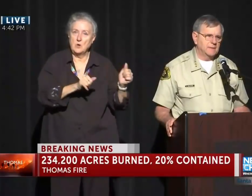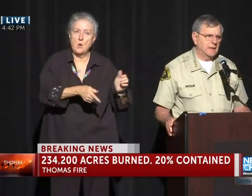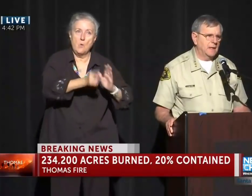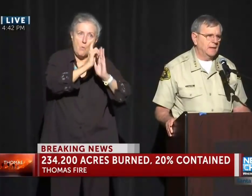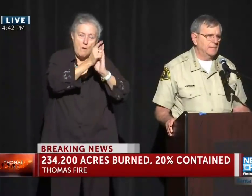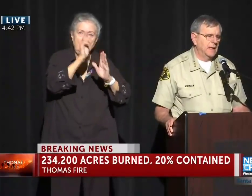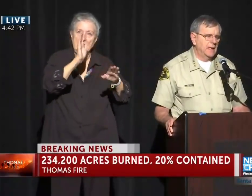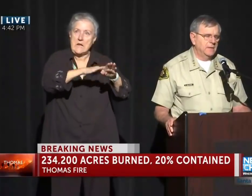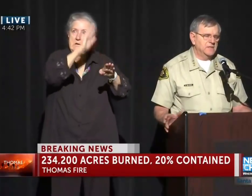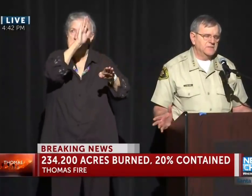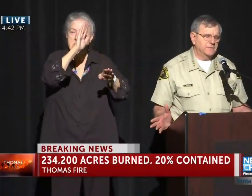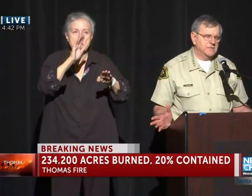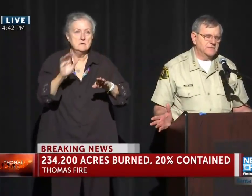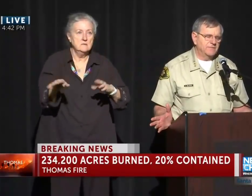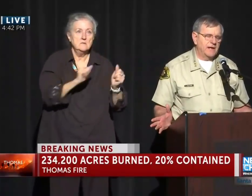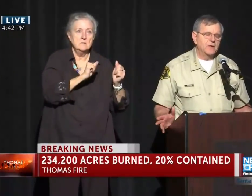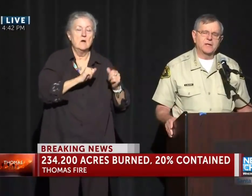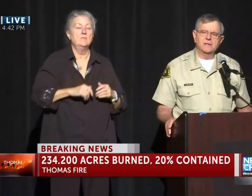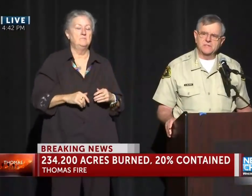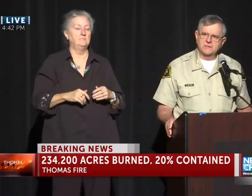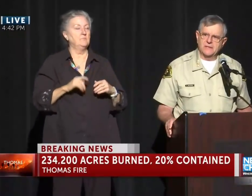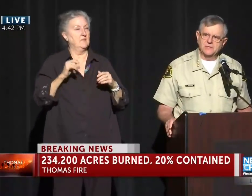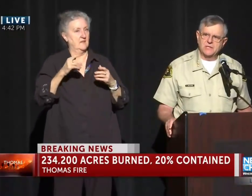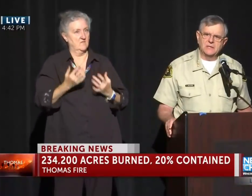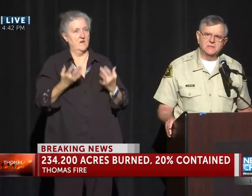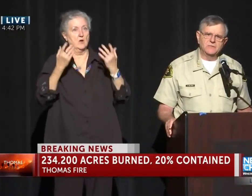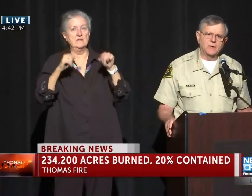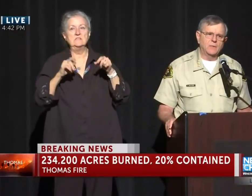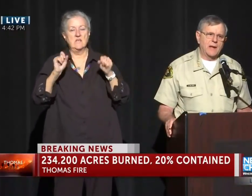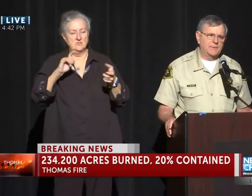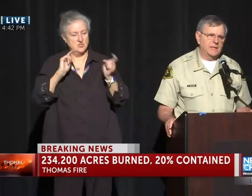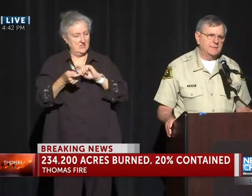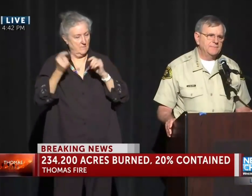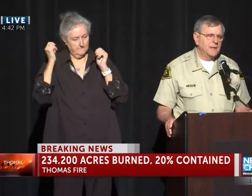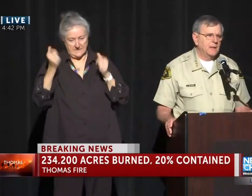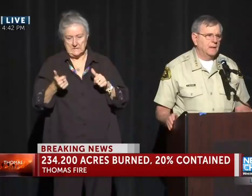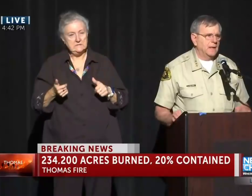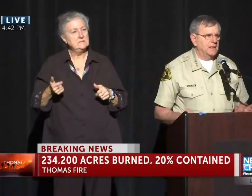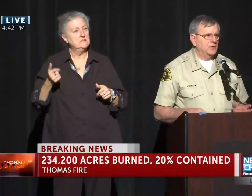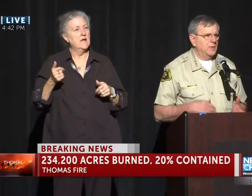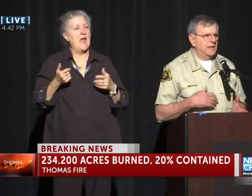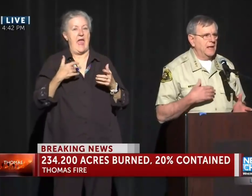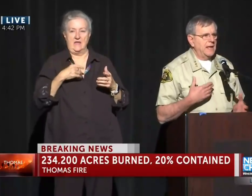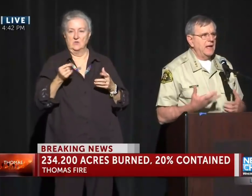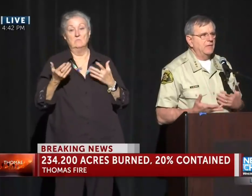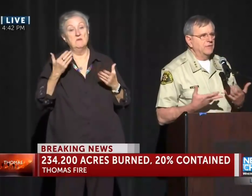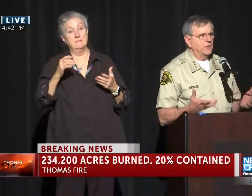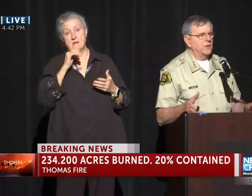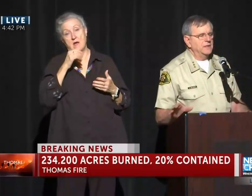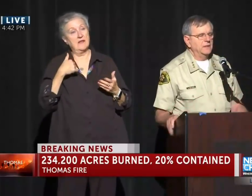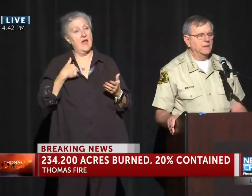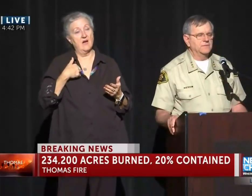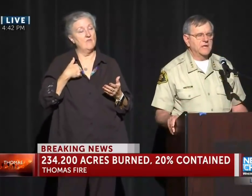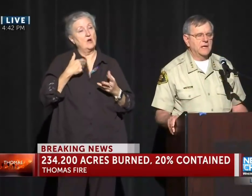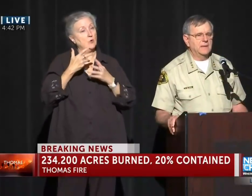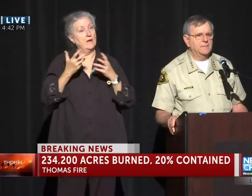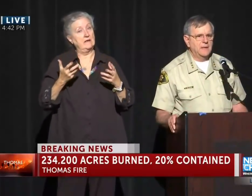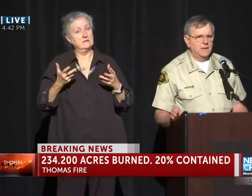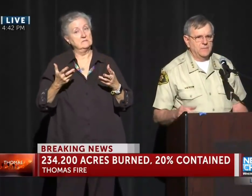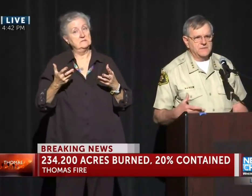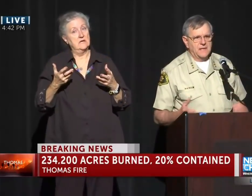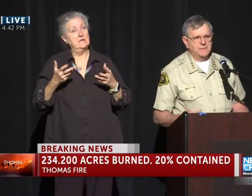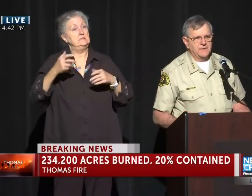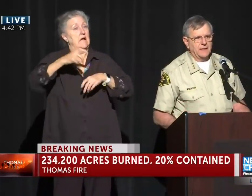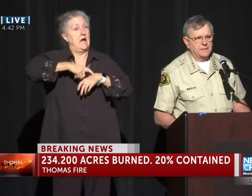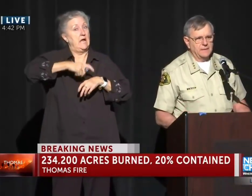minute's notice. This fire condition can change very rapidly, and you may not have a great deal of